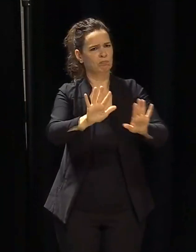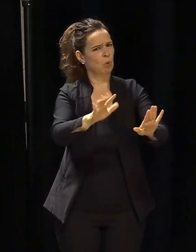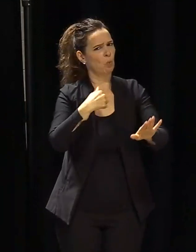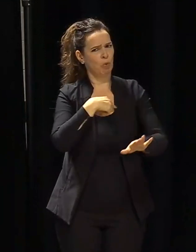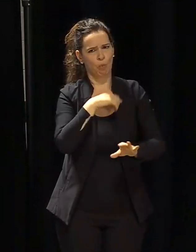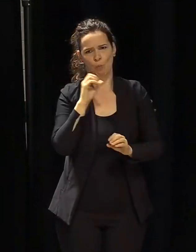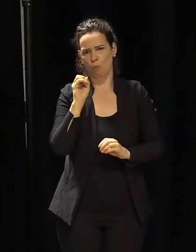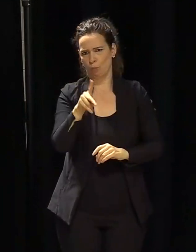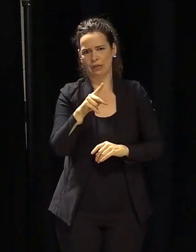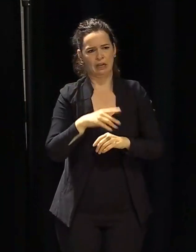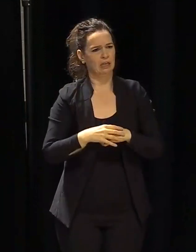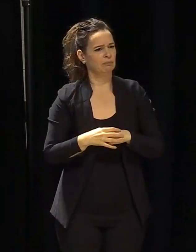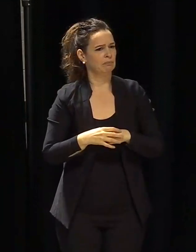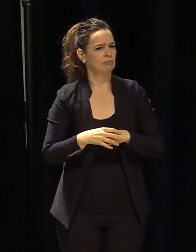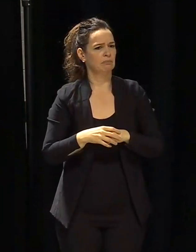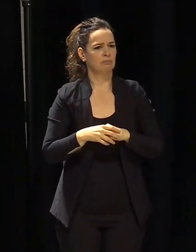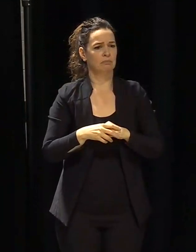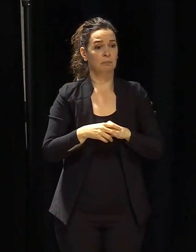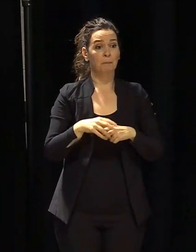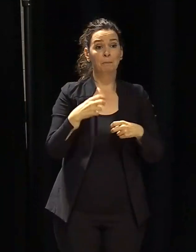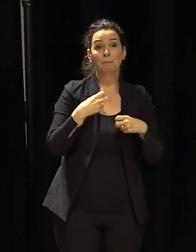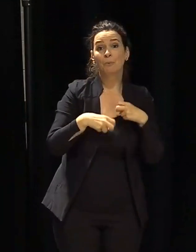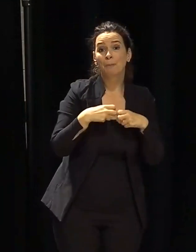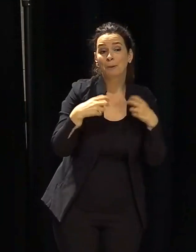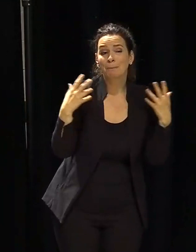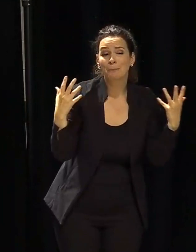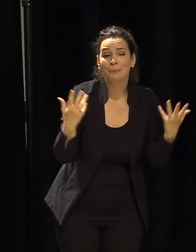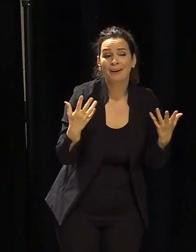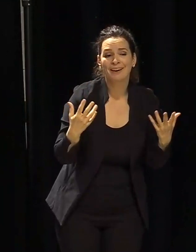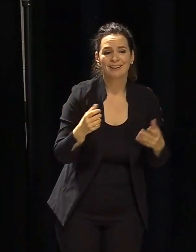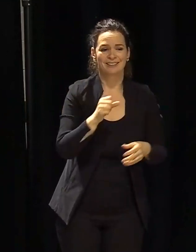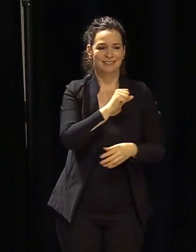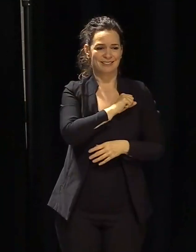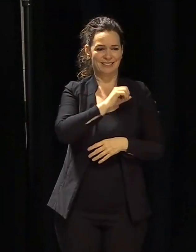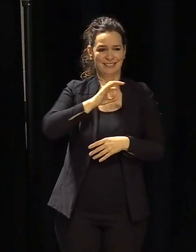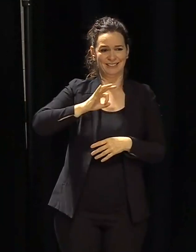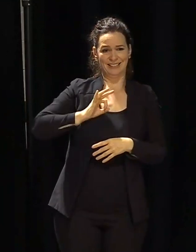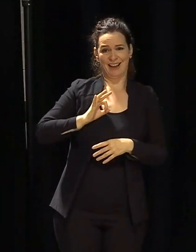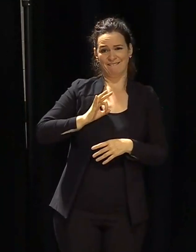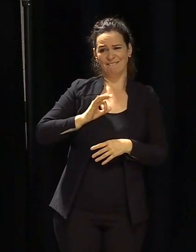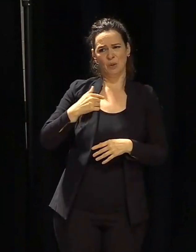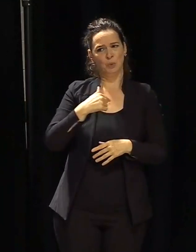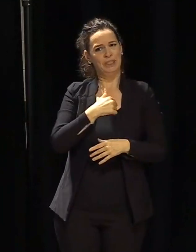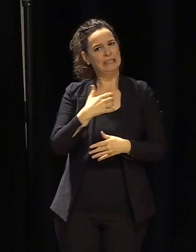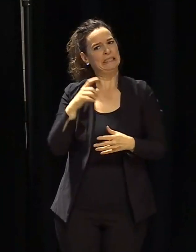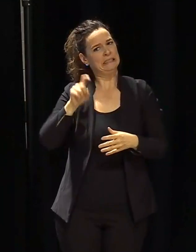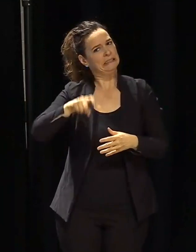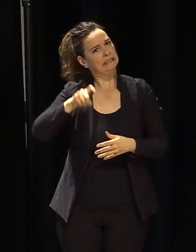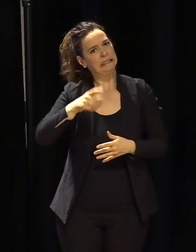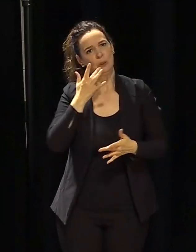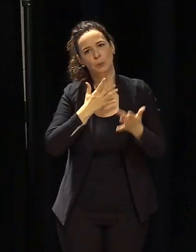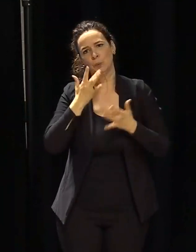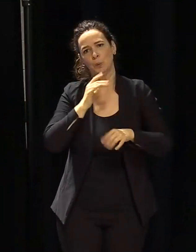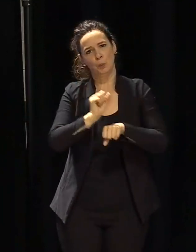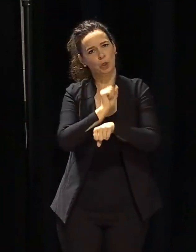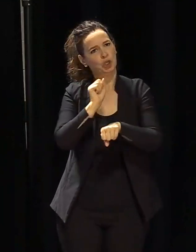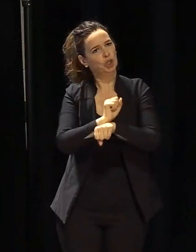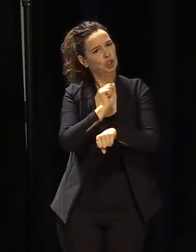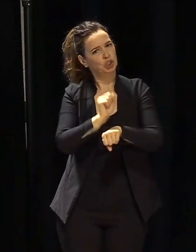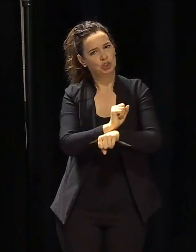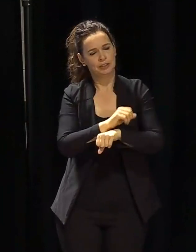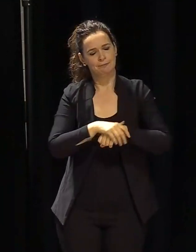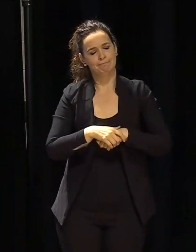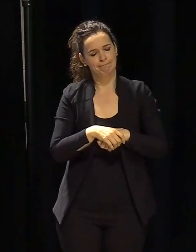run into a staffing issue. So that's when you go to a red zone if you get to 1,800 out of 2,000 beds.